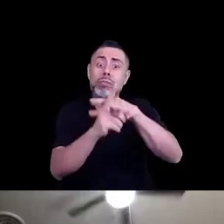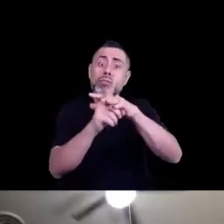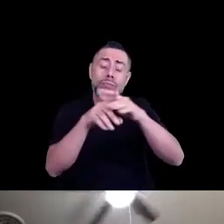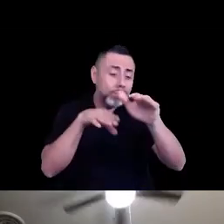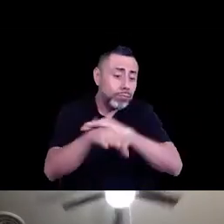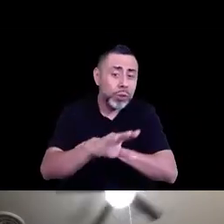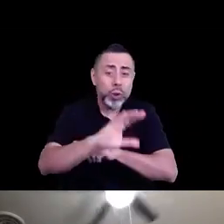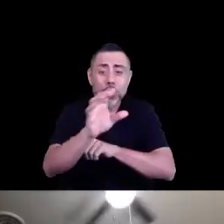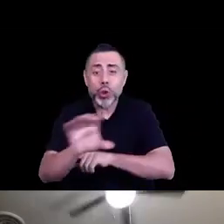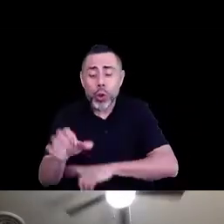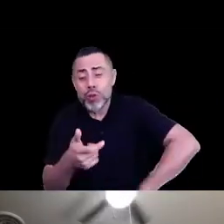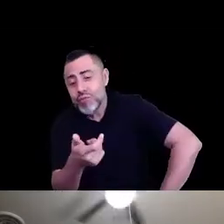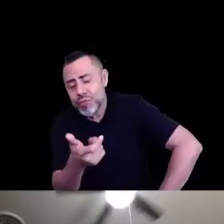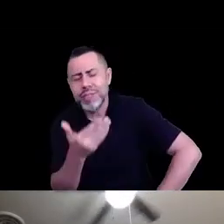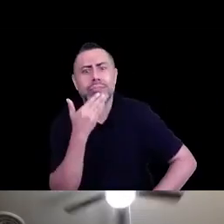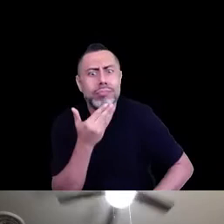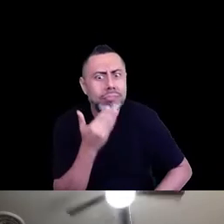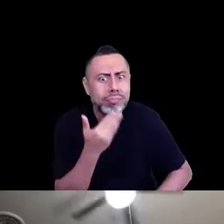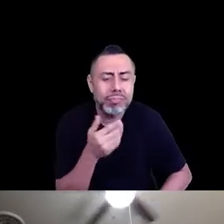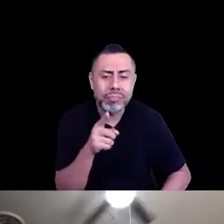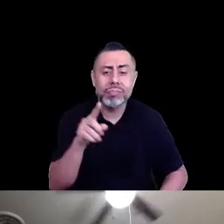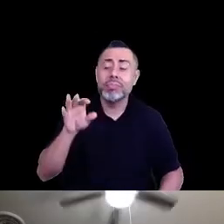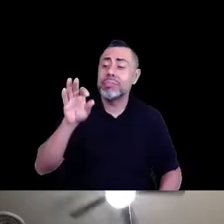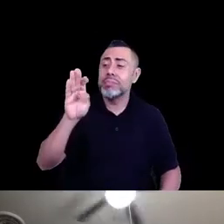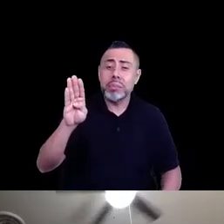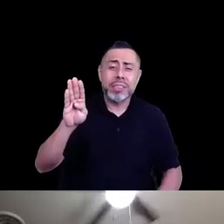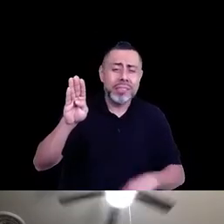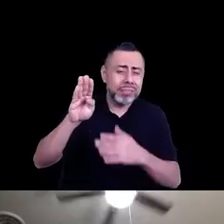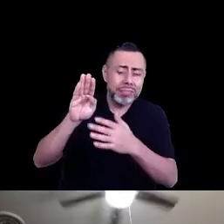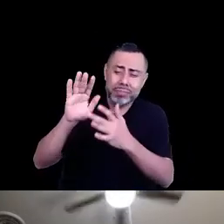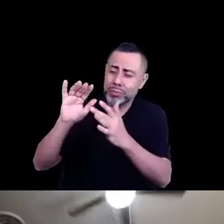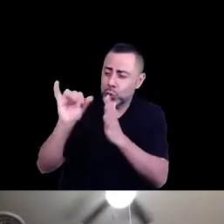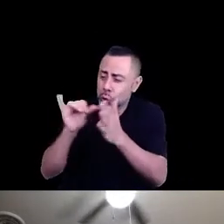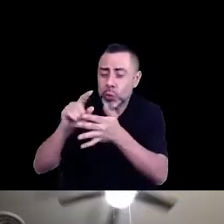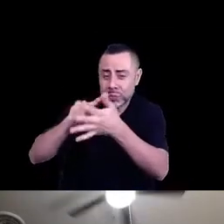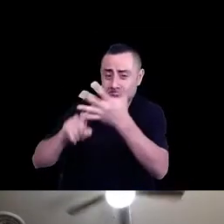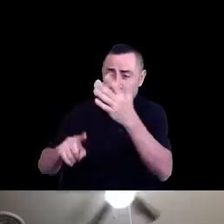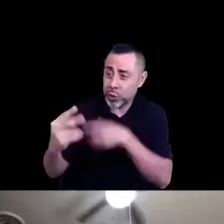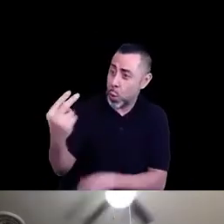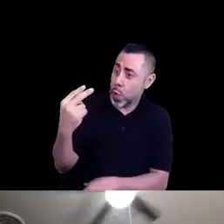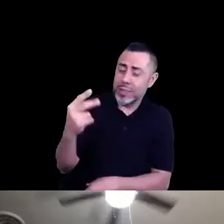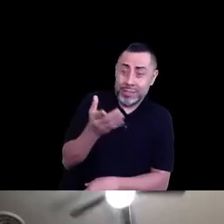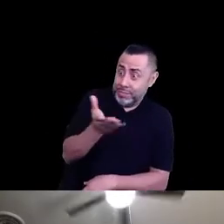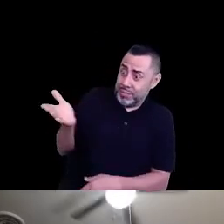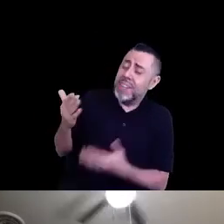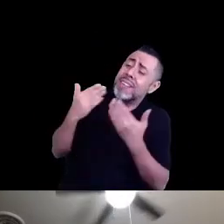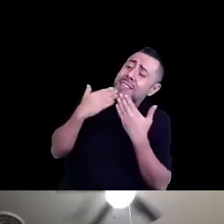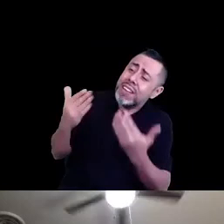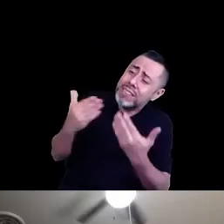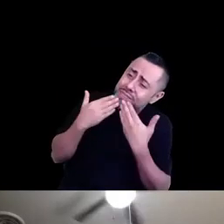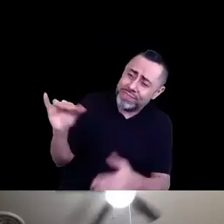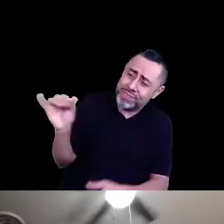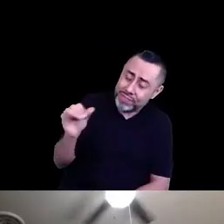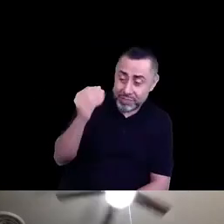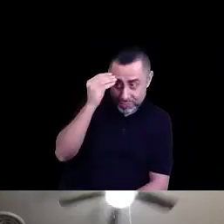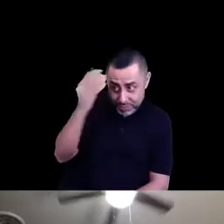to thank everybody on social media. And we also want to let you all know that we are being recorded.